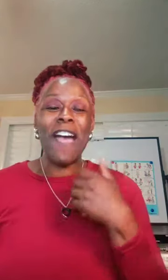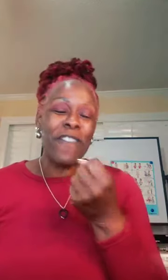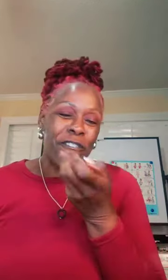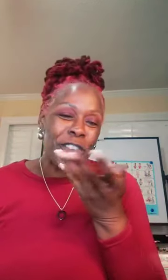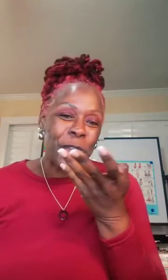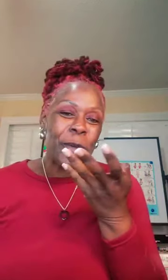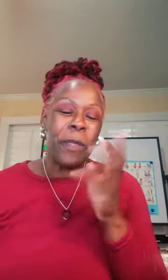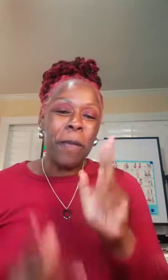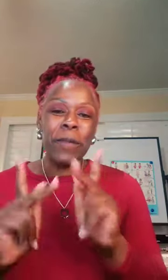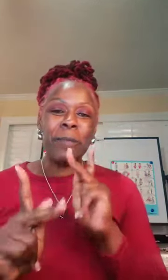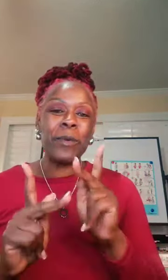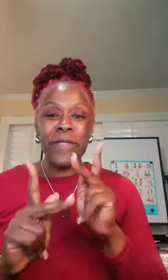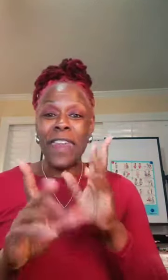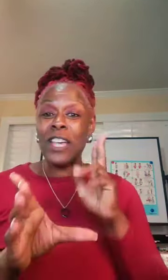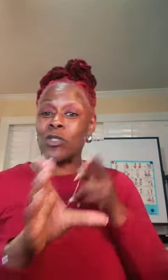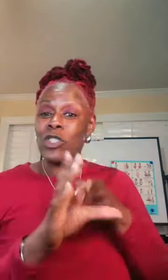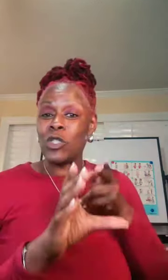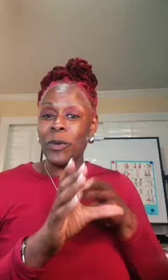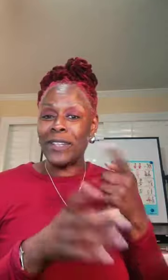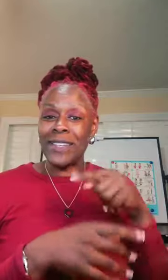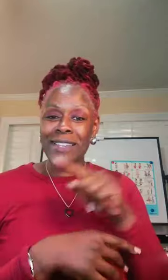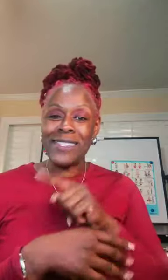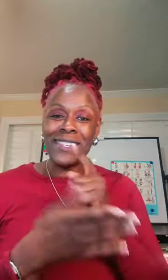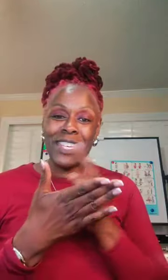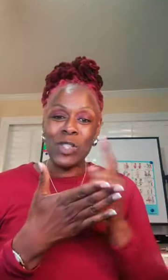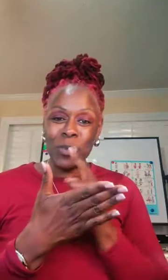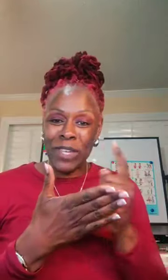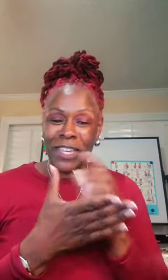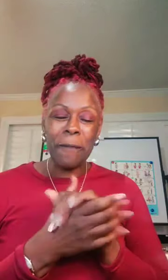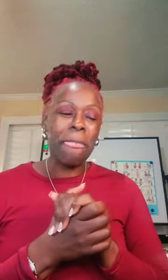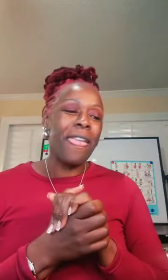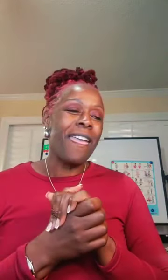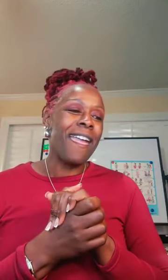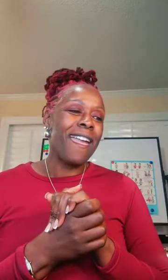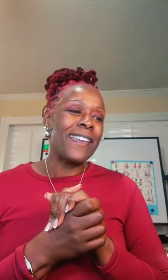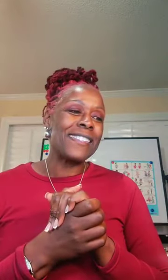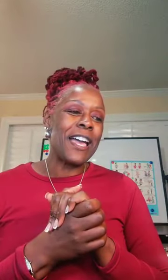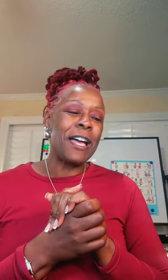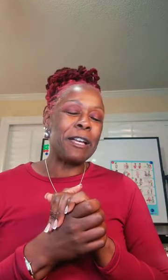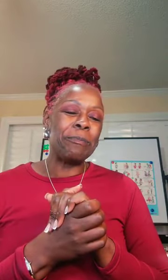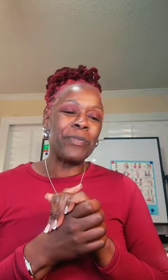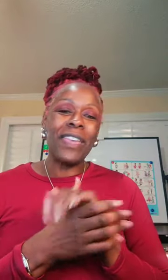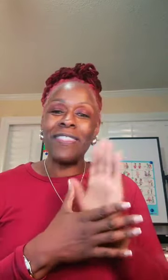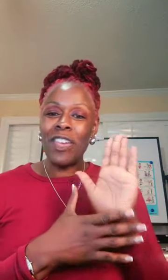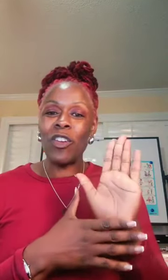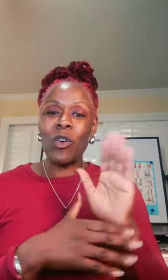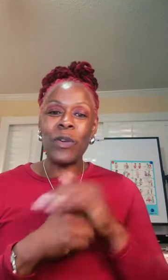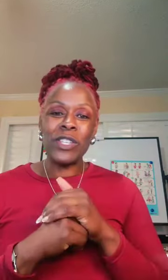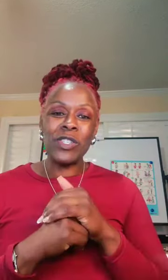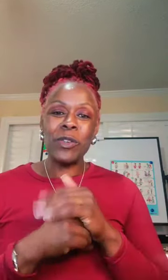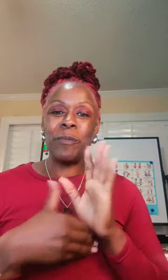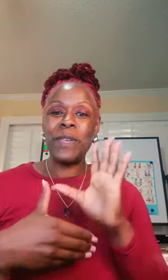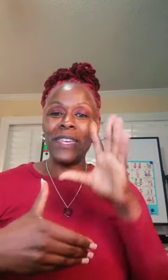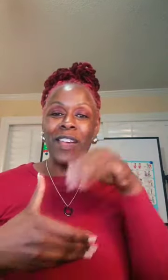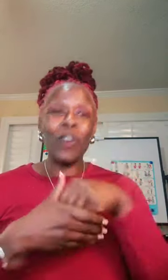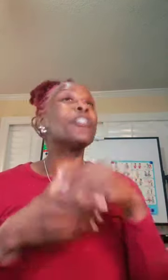a few people that actually joined us each week, and they're going to be